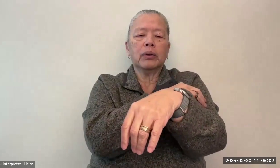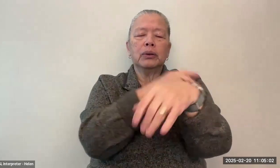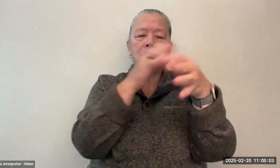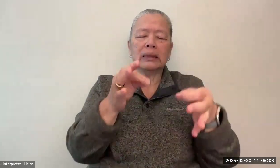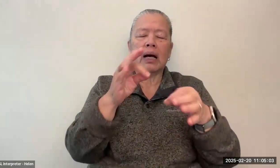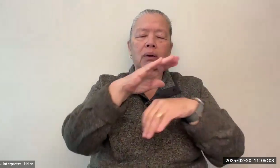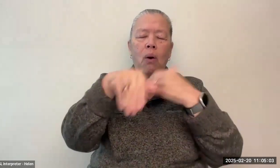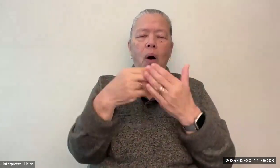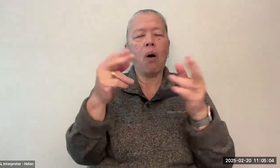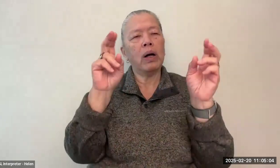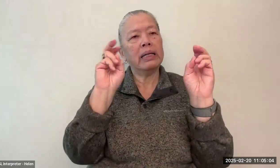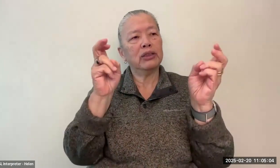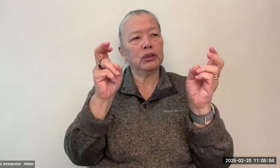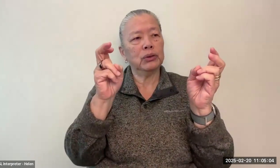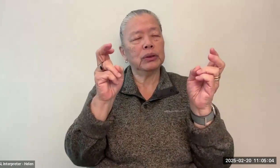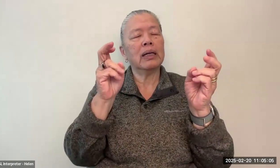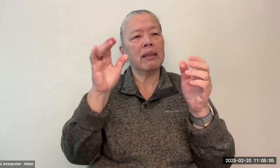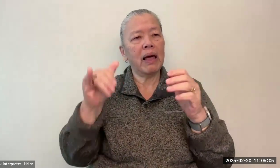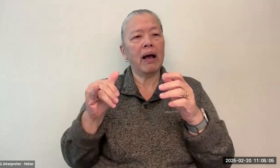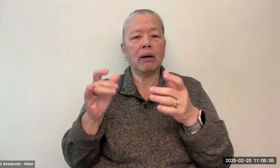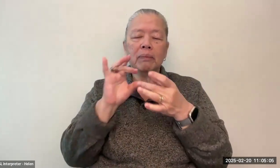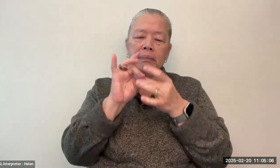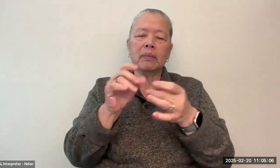that are distinctly connectional,